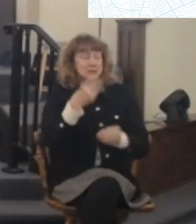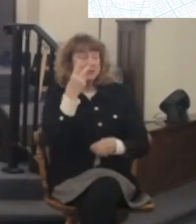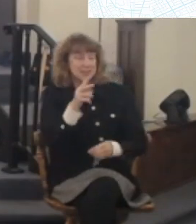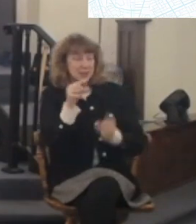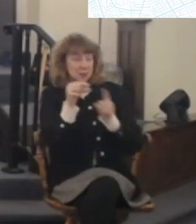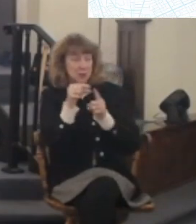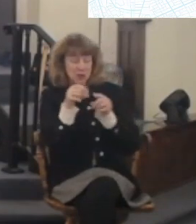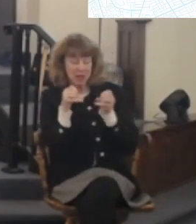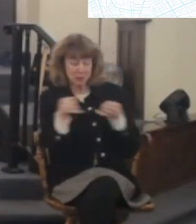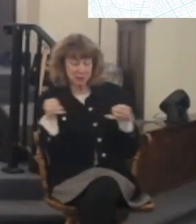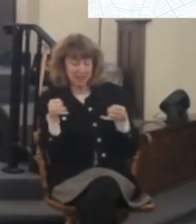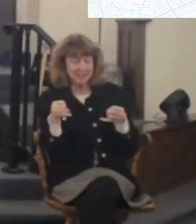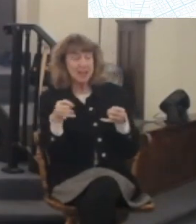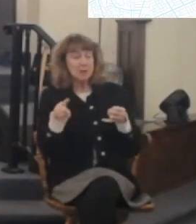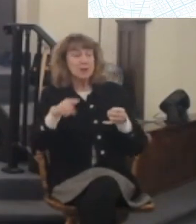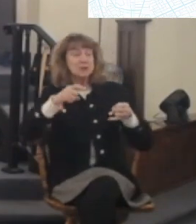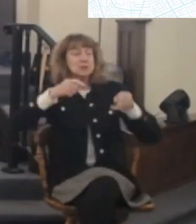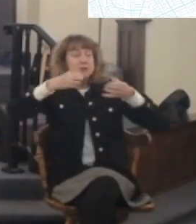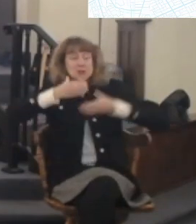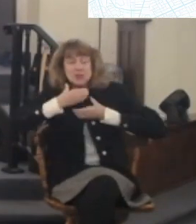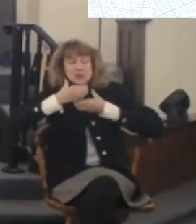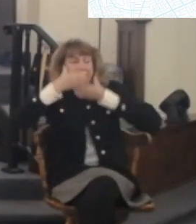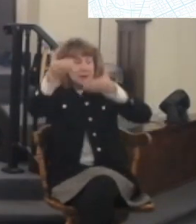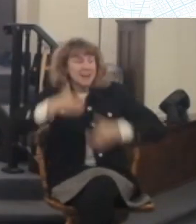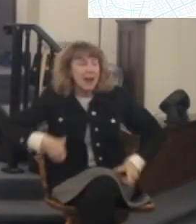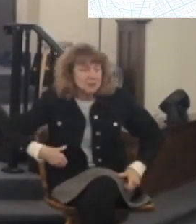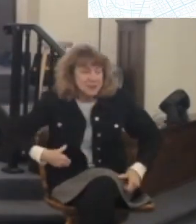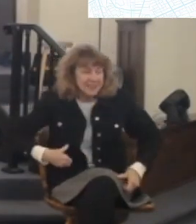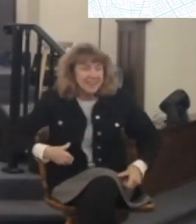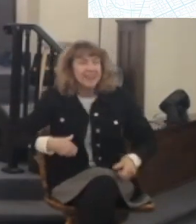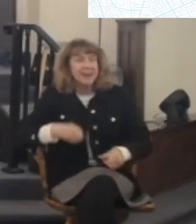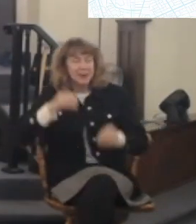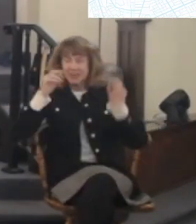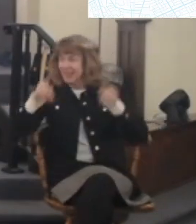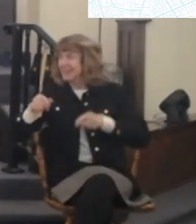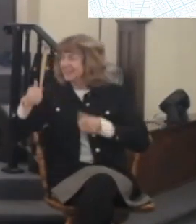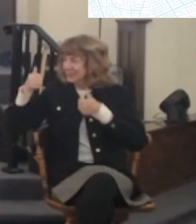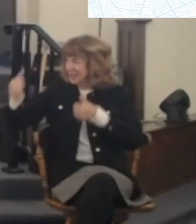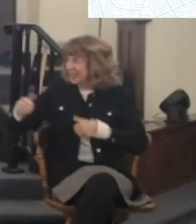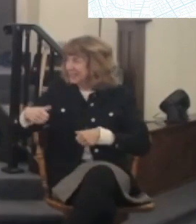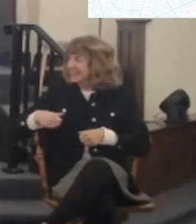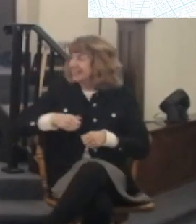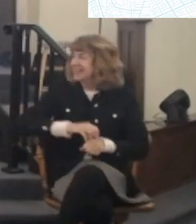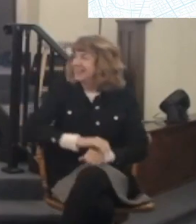it. Everyone okay with that? Say amen if you can do that.